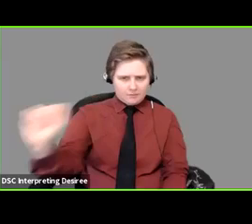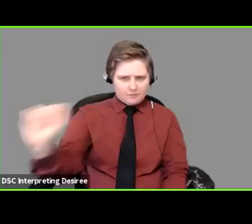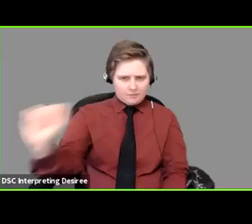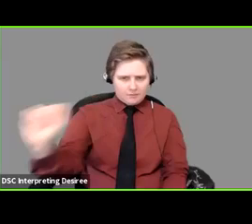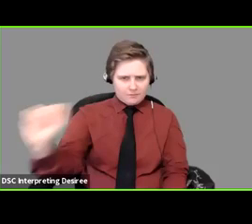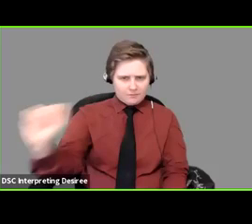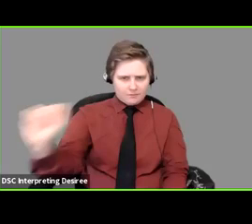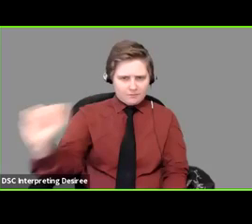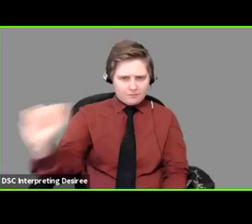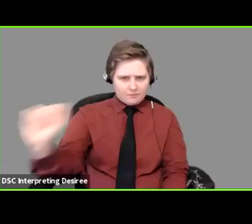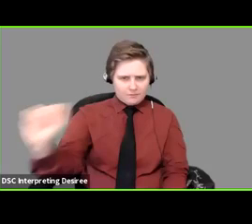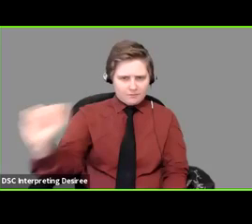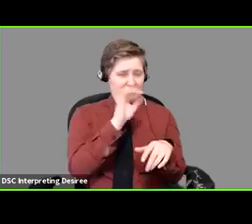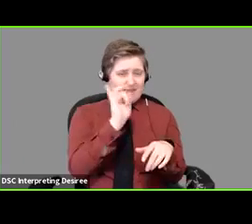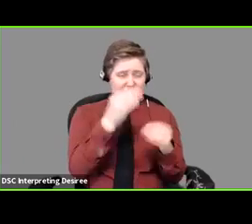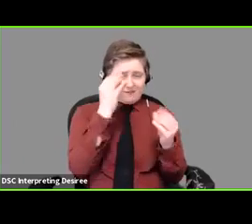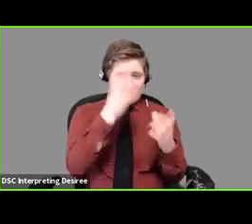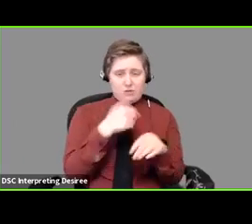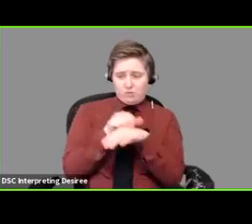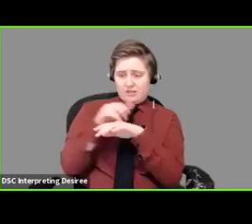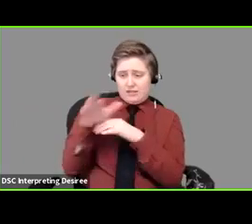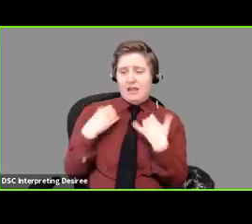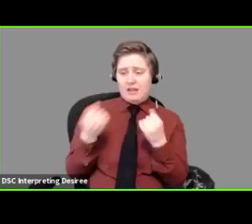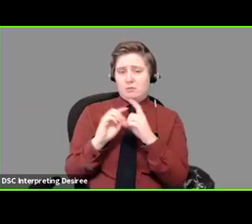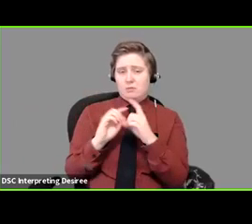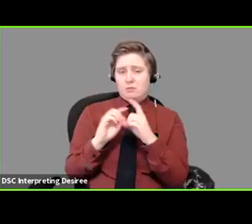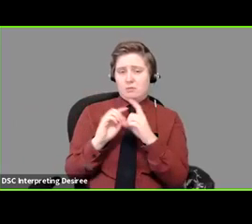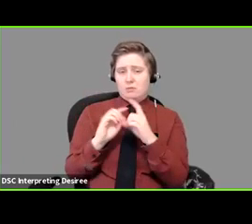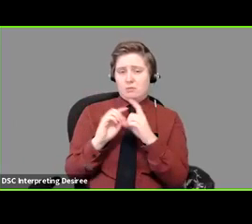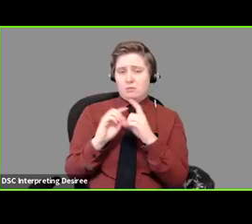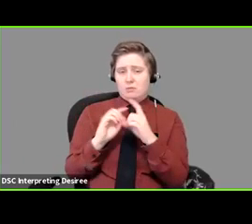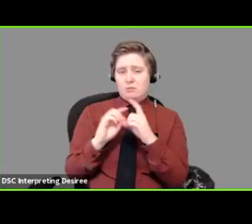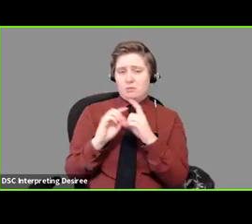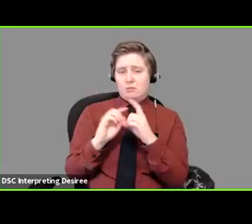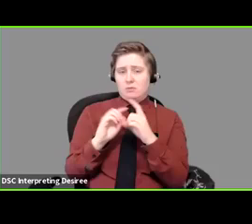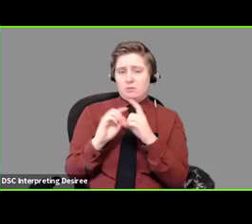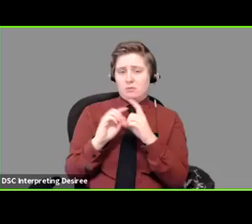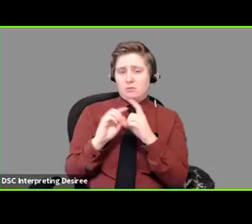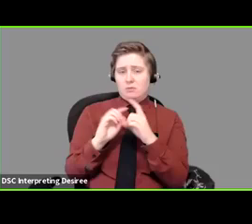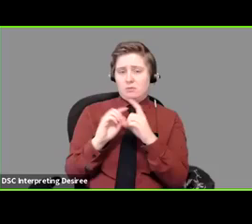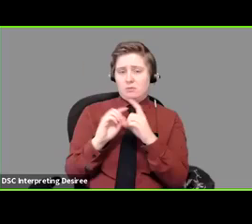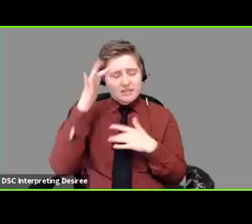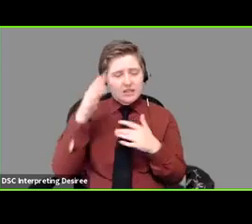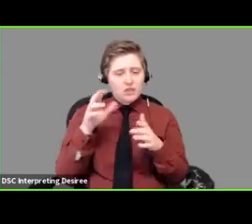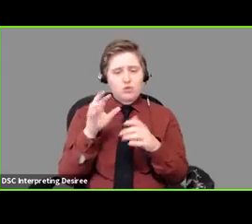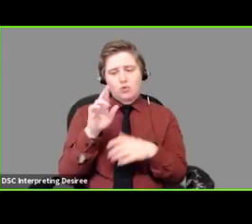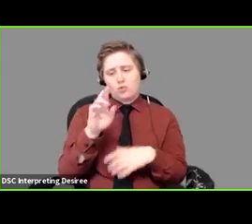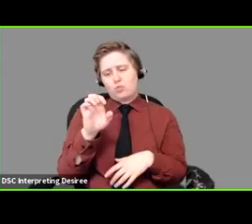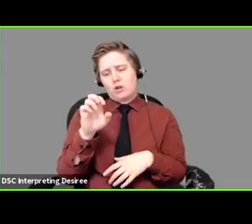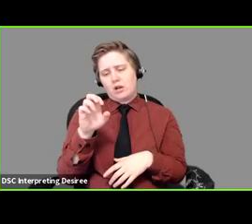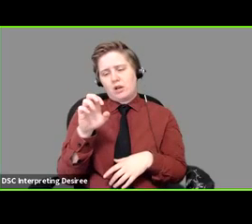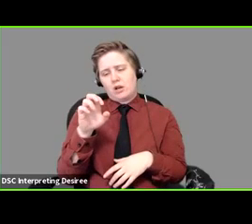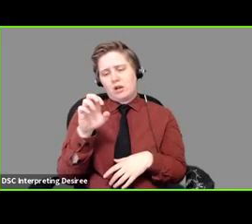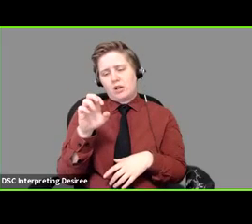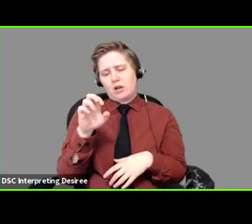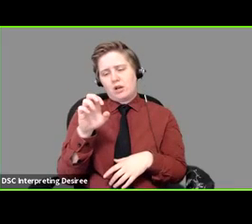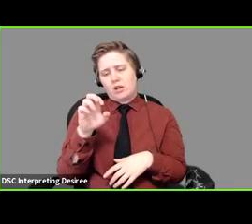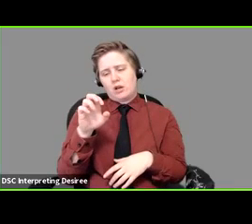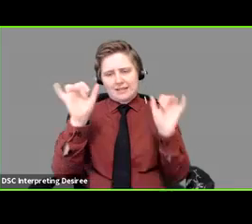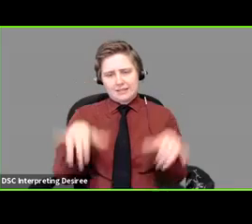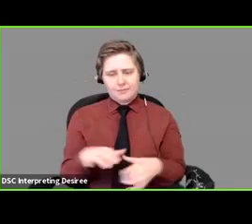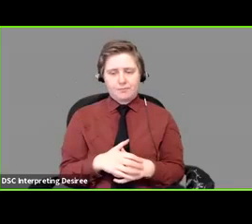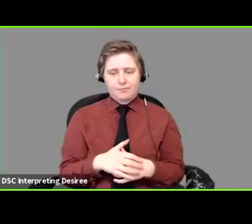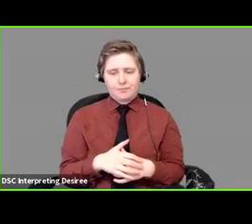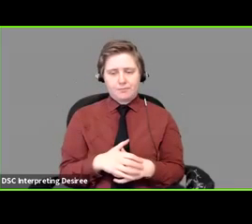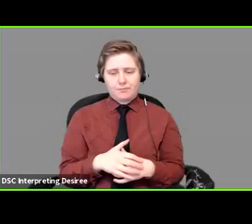back to the health department for data entry into the Ohio disease reporting system. On the content training side,